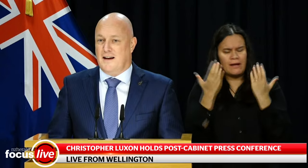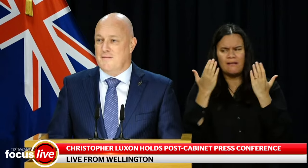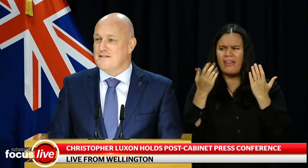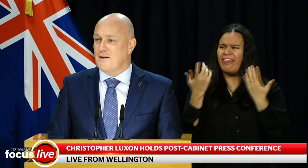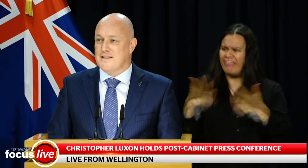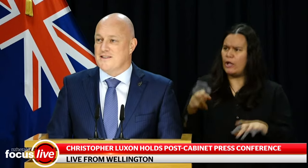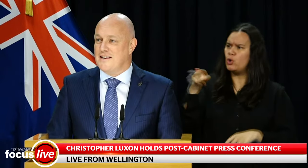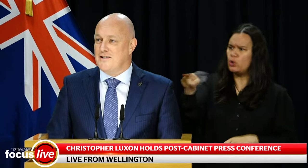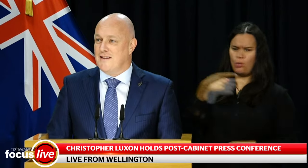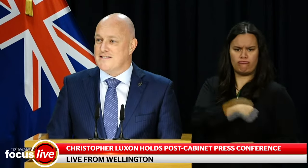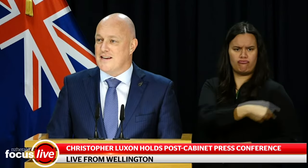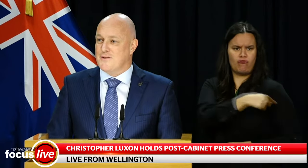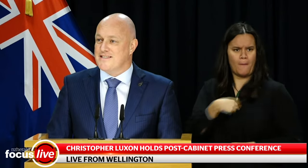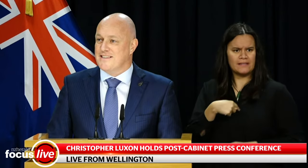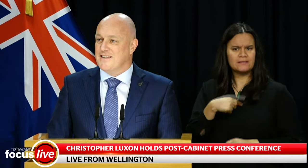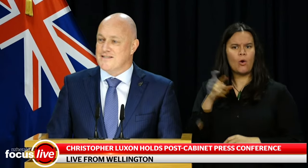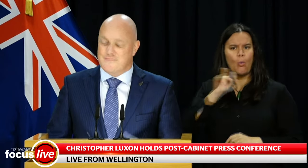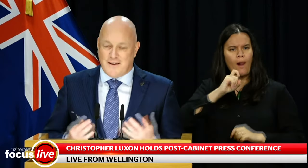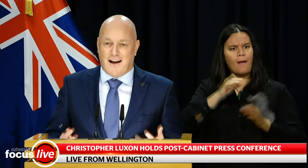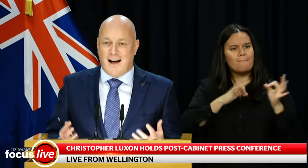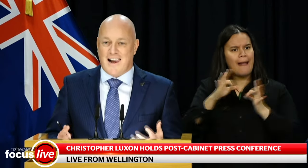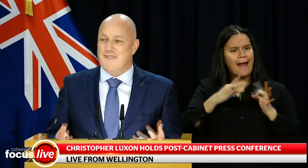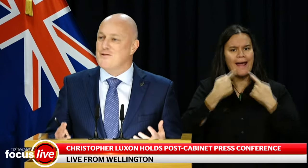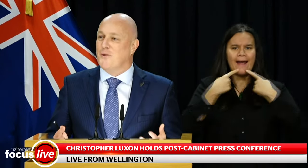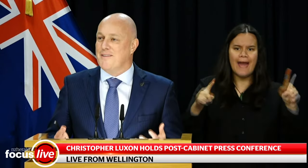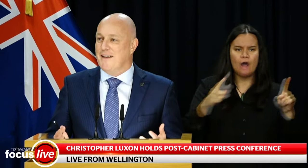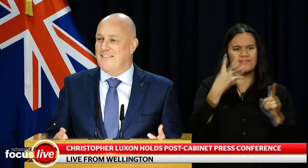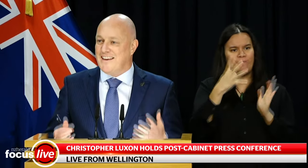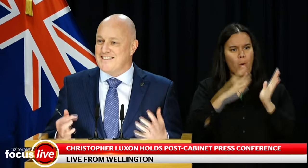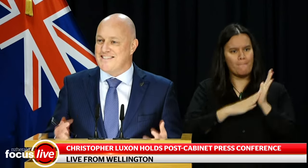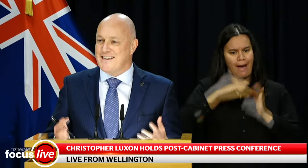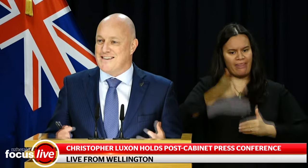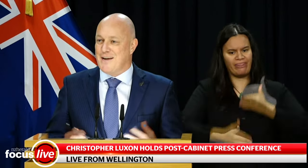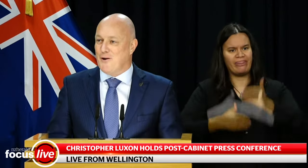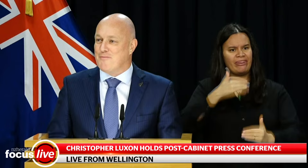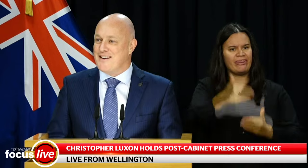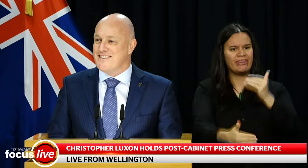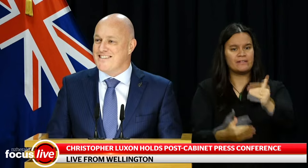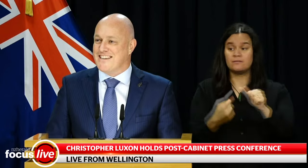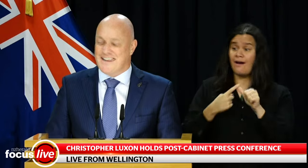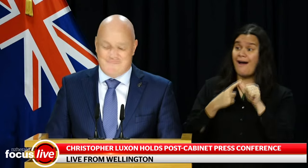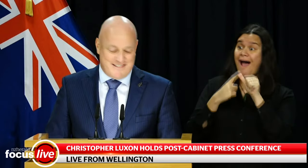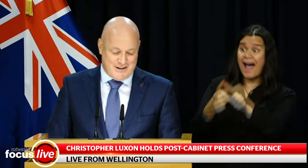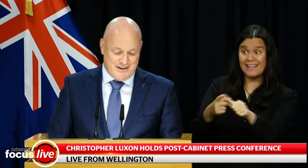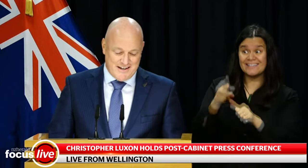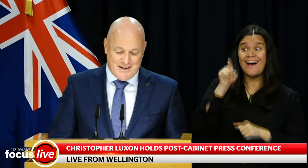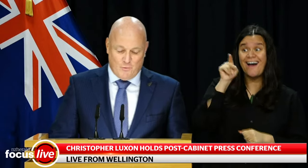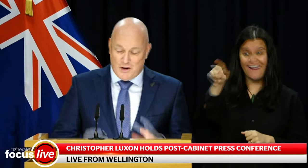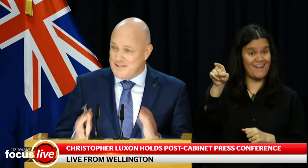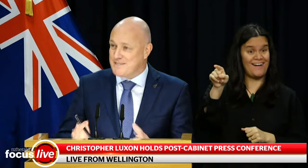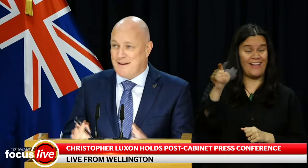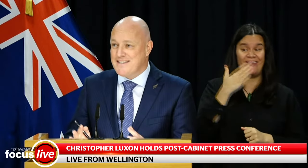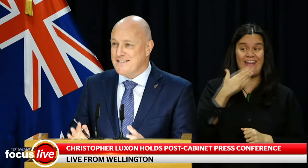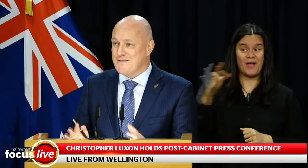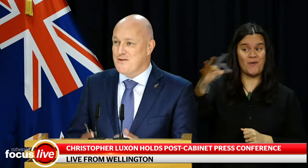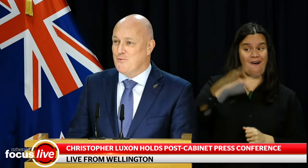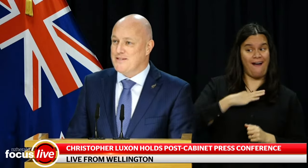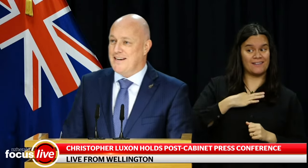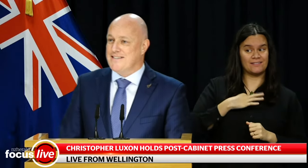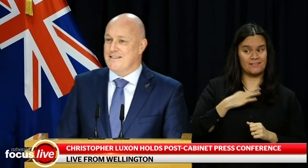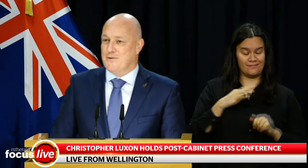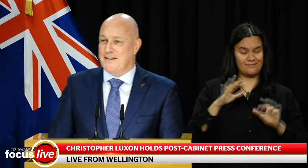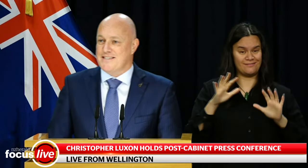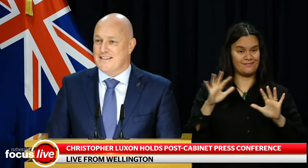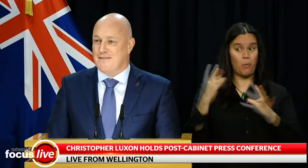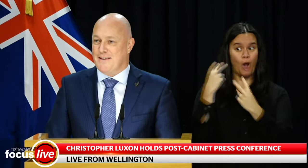KPIs for ministers. I'm so excited you've asked that question, because I love talking about that, because it's actually how we're operationalising our government. So watch this space, just a few